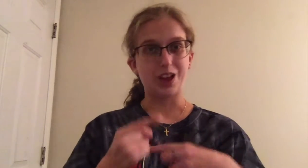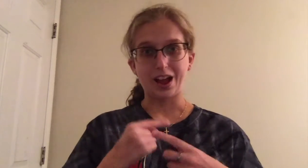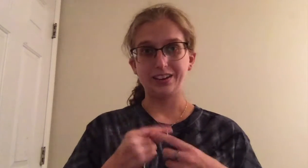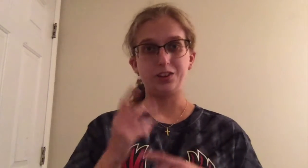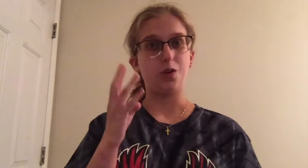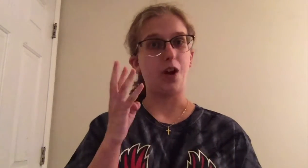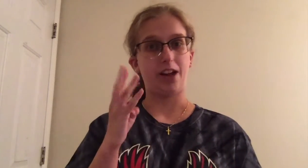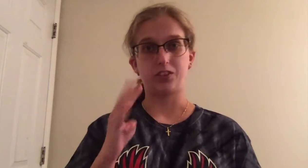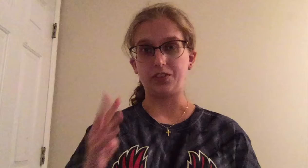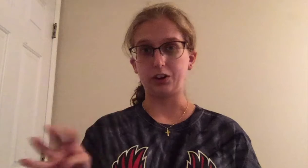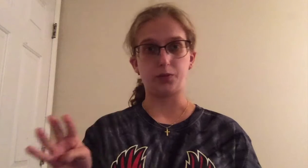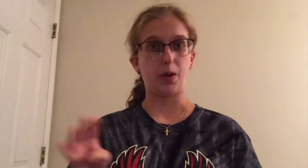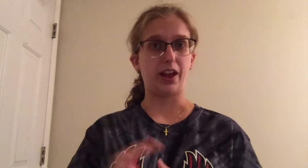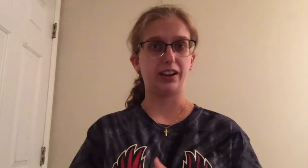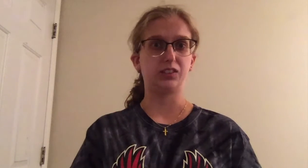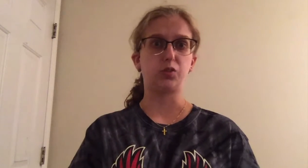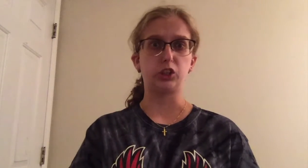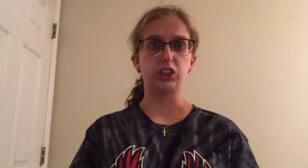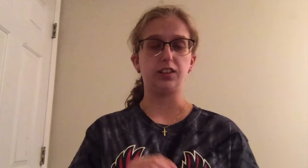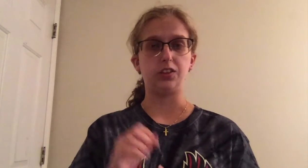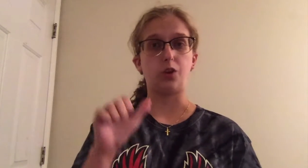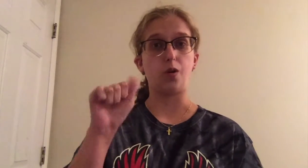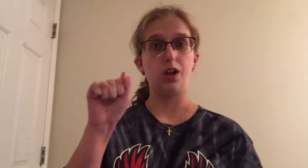and you would have to fingerspell that, unfortunately. So,